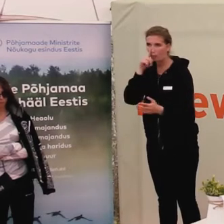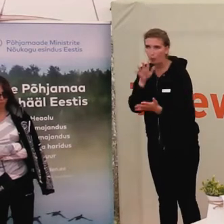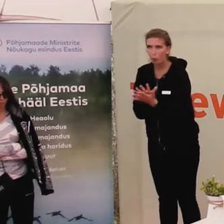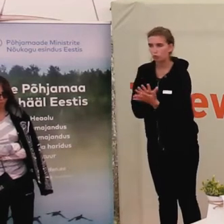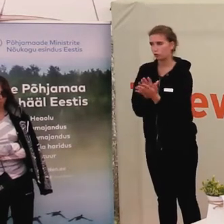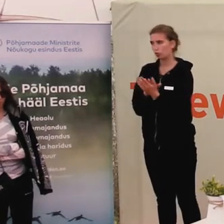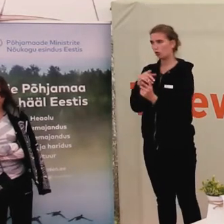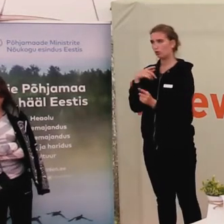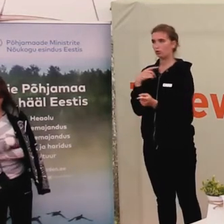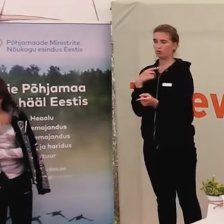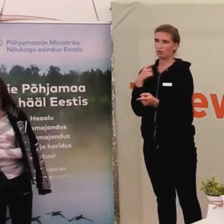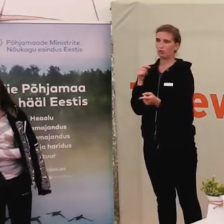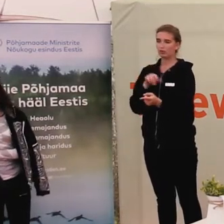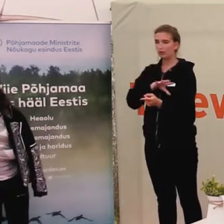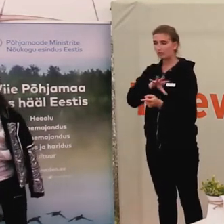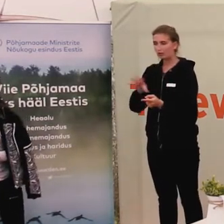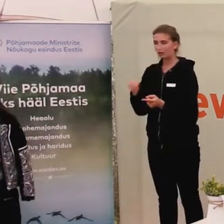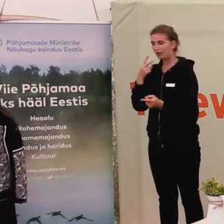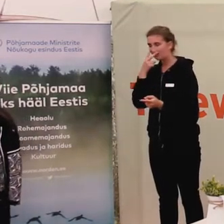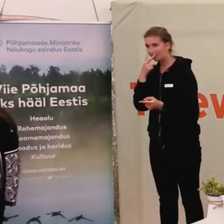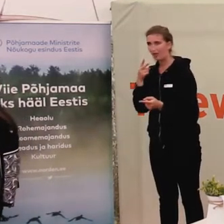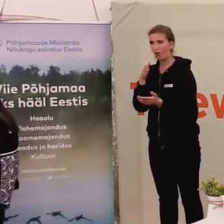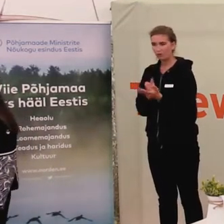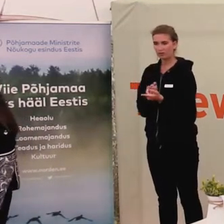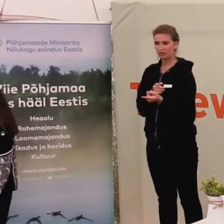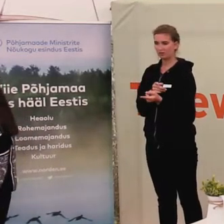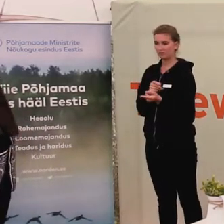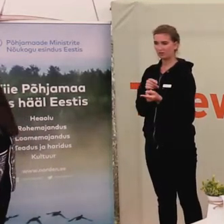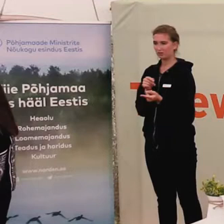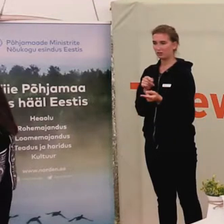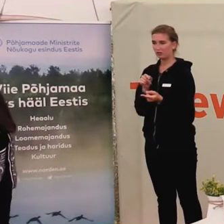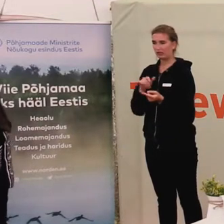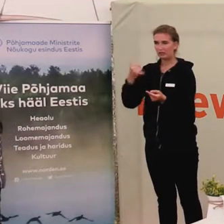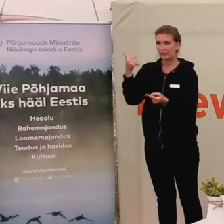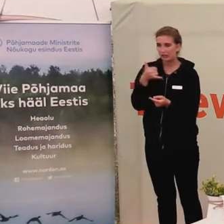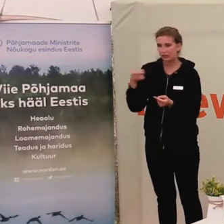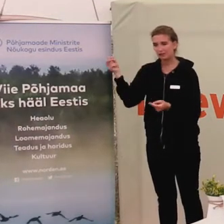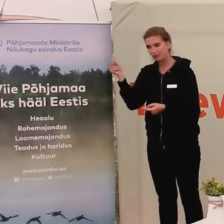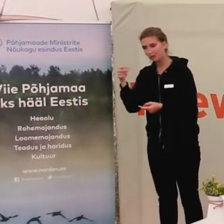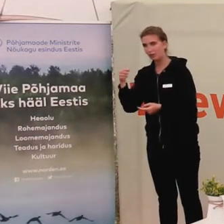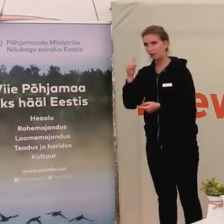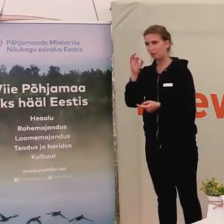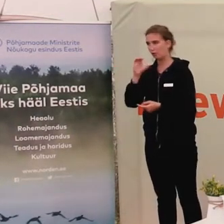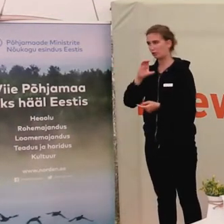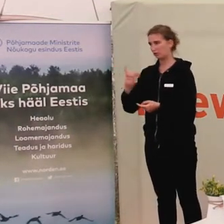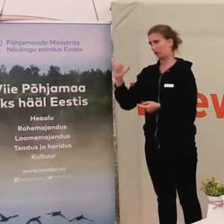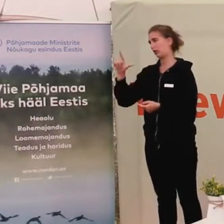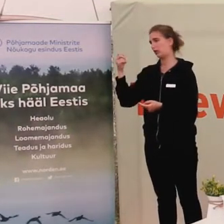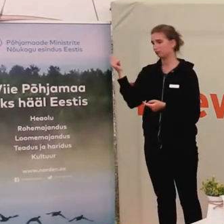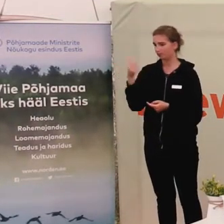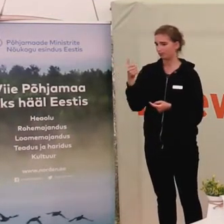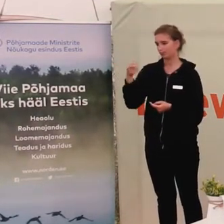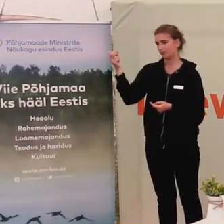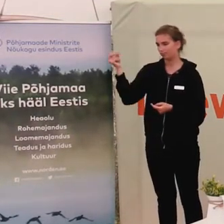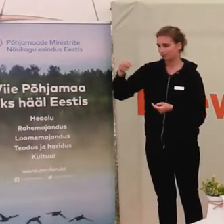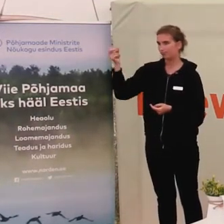including public investment. There are still huge subsidies to conventional oils and to fossil fuels, and big